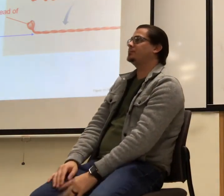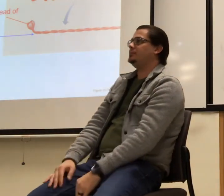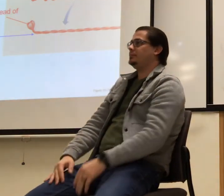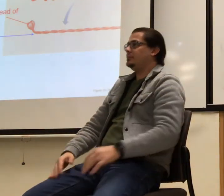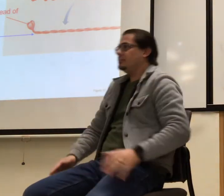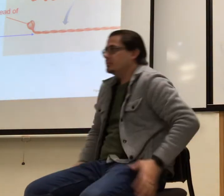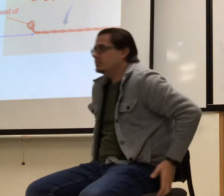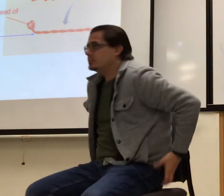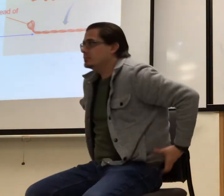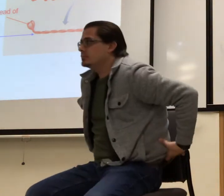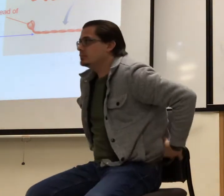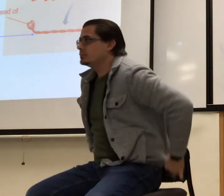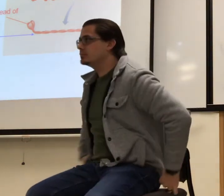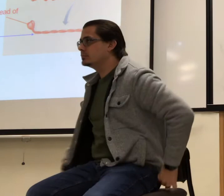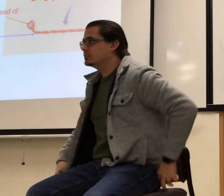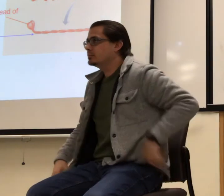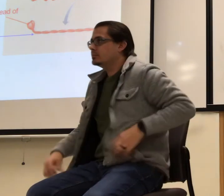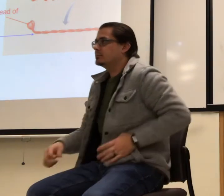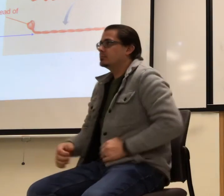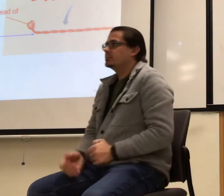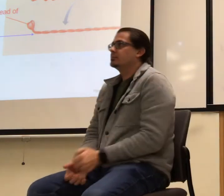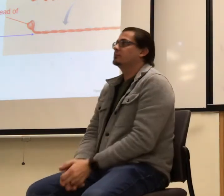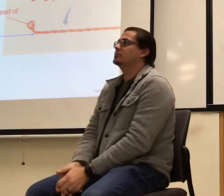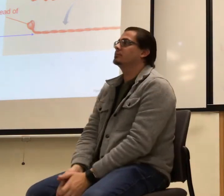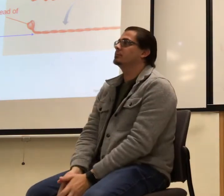There's another one there too.